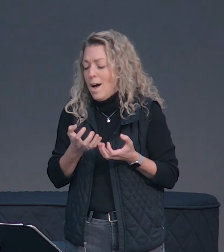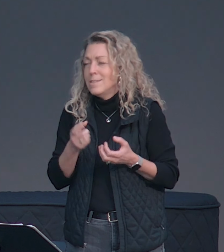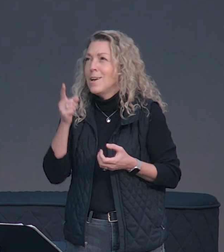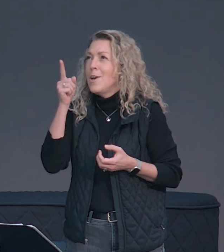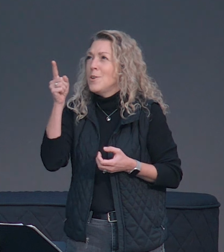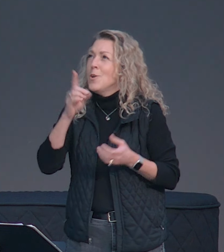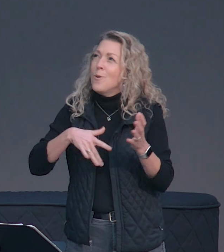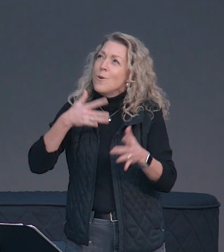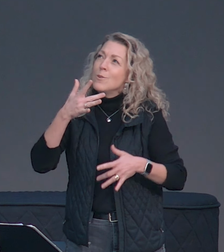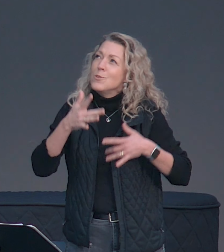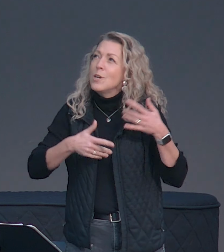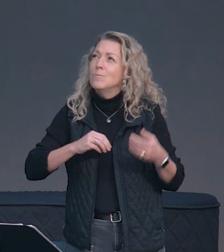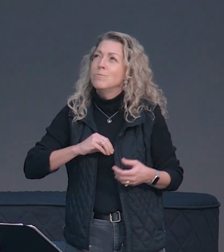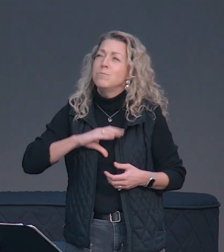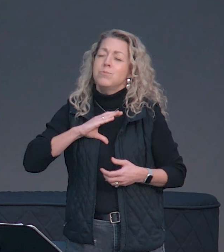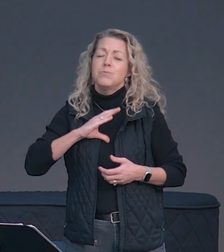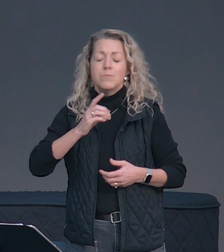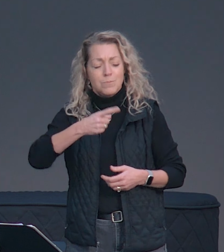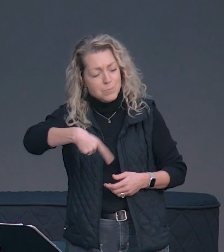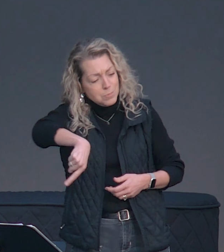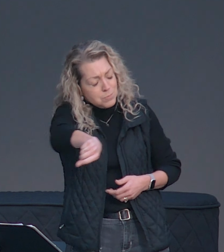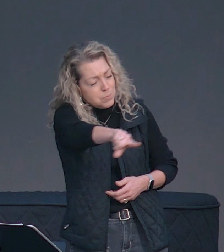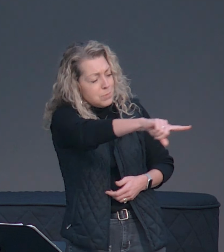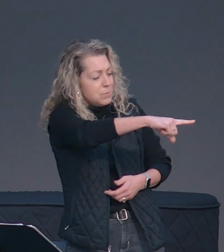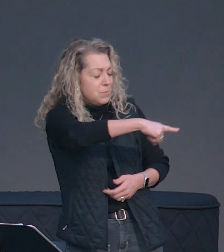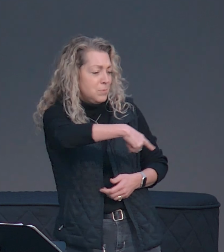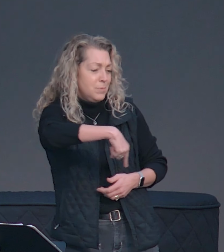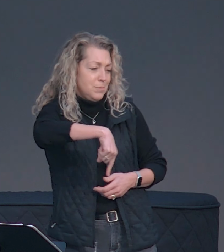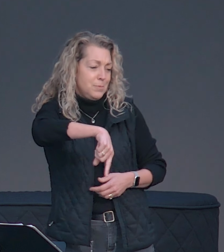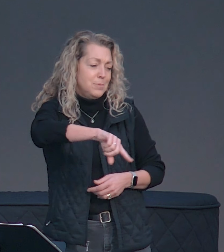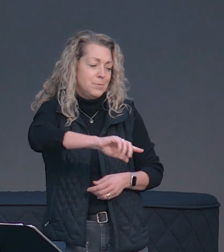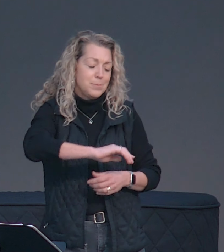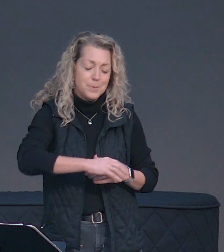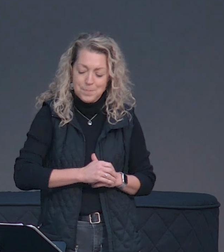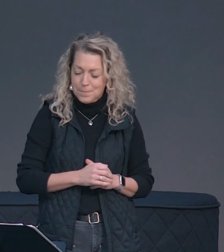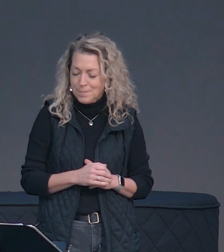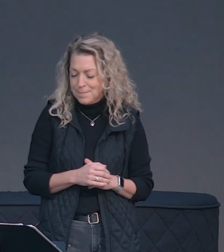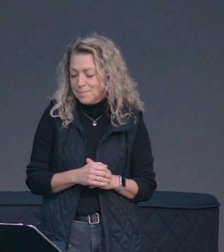Joy of every day Joy